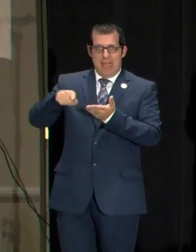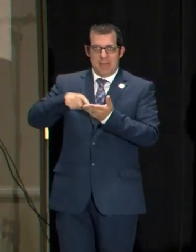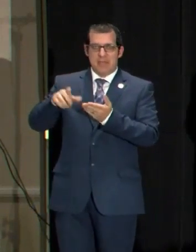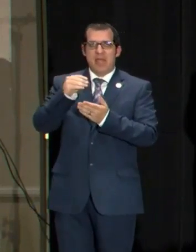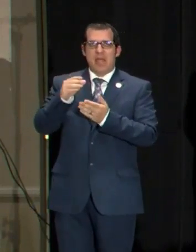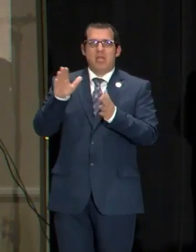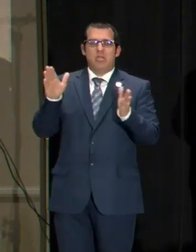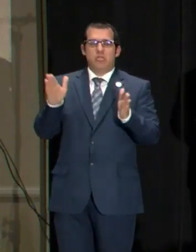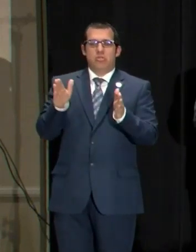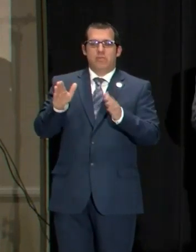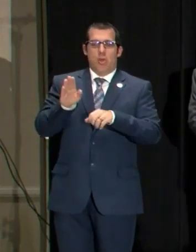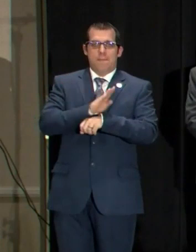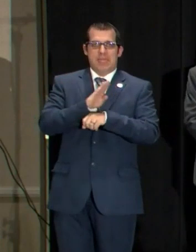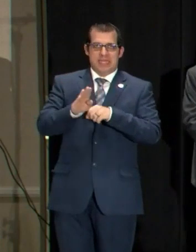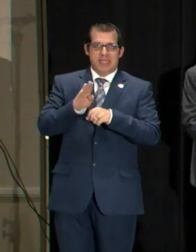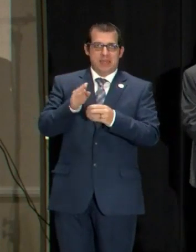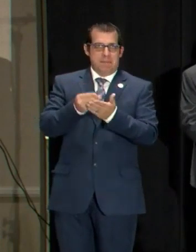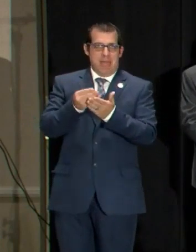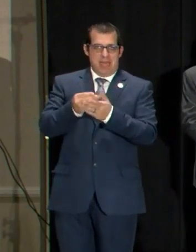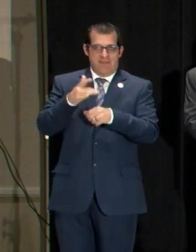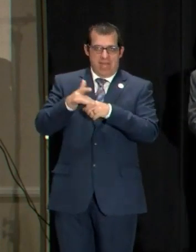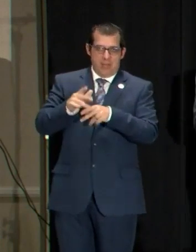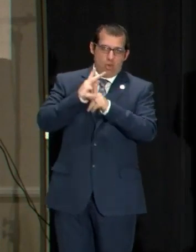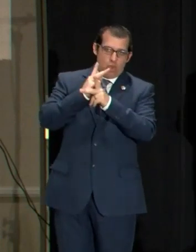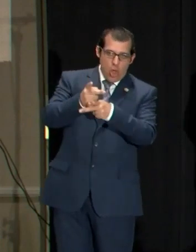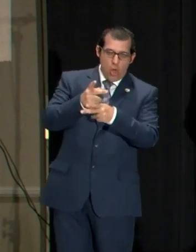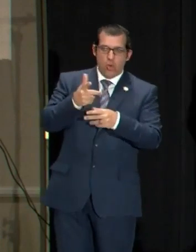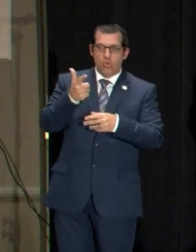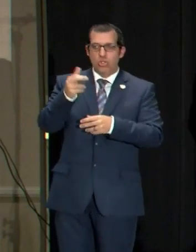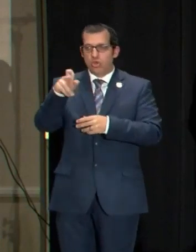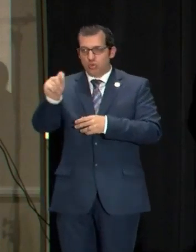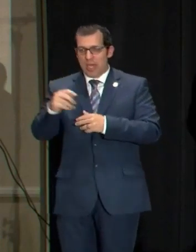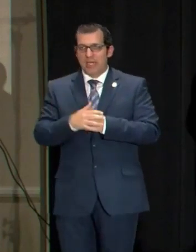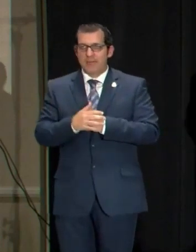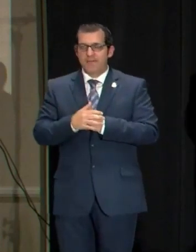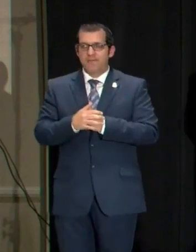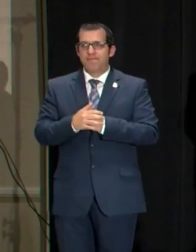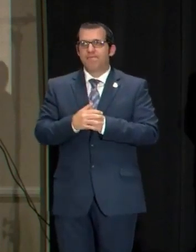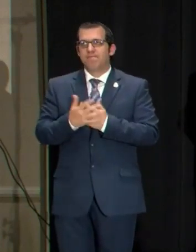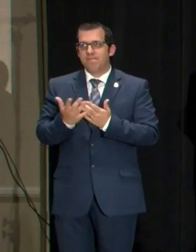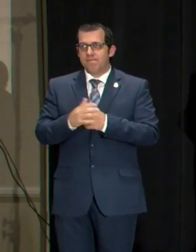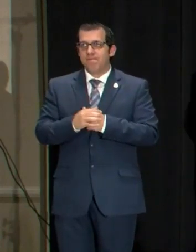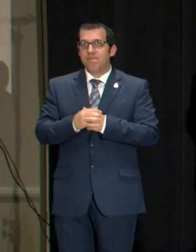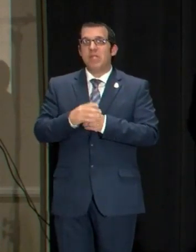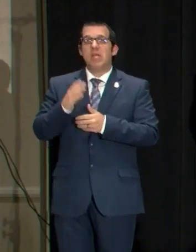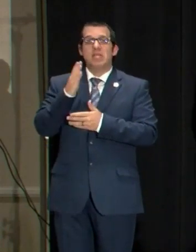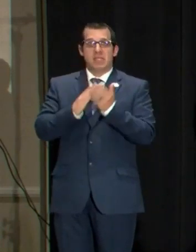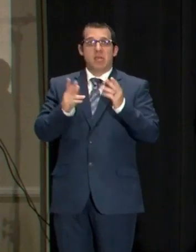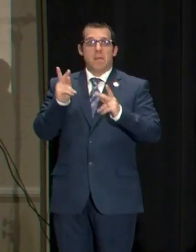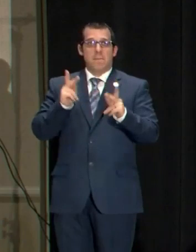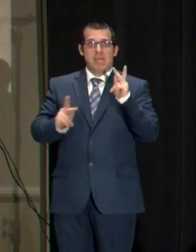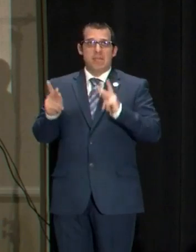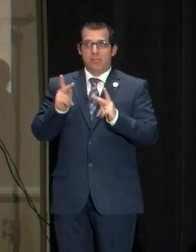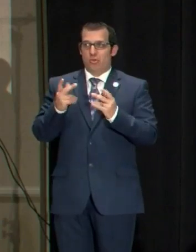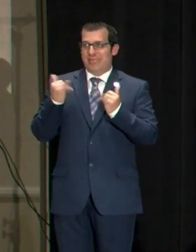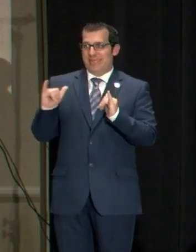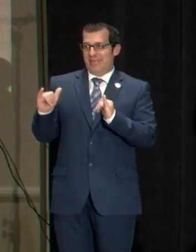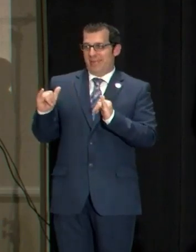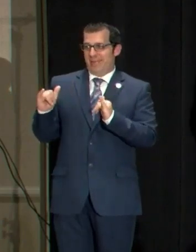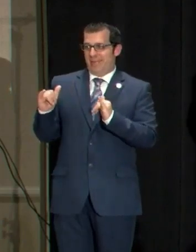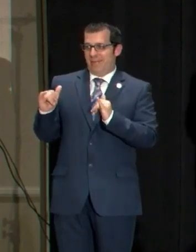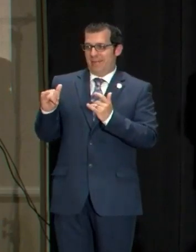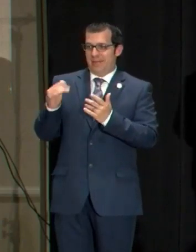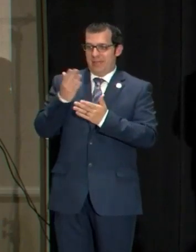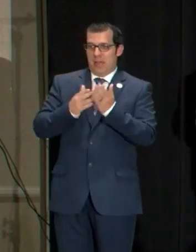small business money that's available, the loans and the grants. You know, there's been some people that have still gone for 2 months or so now,